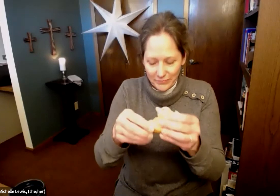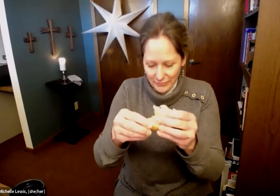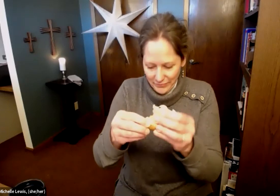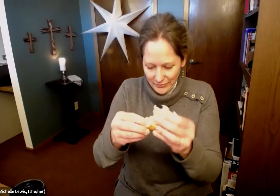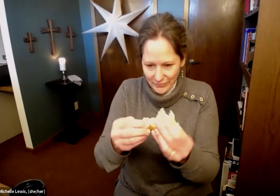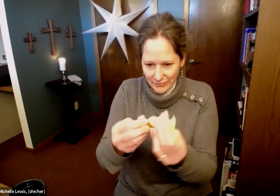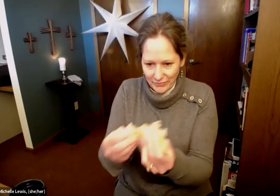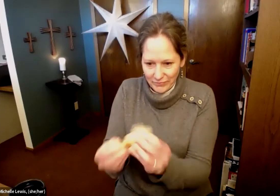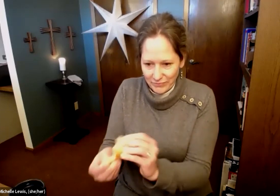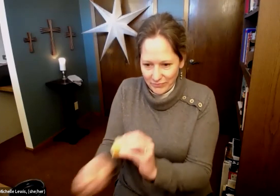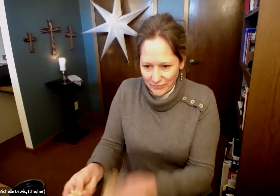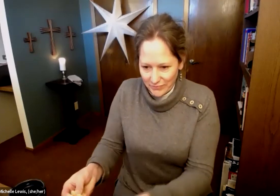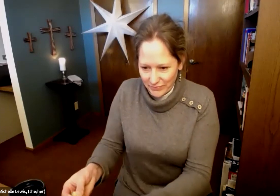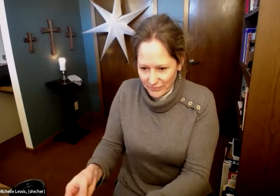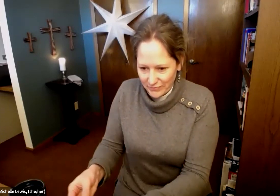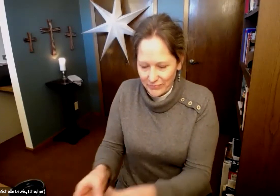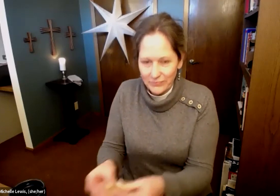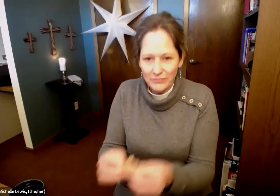And now I serve you.